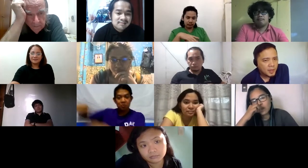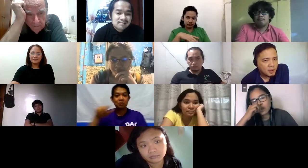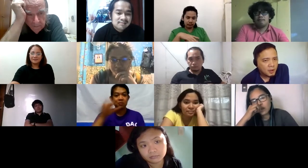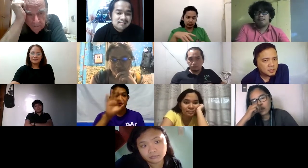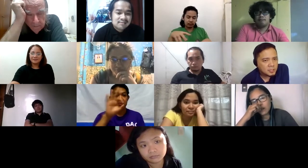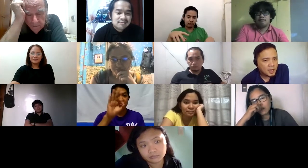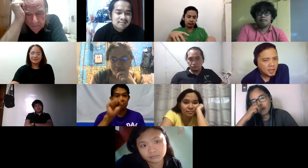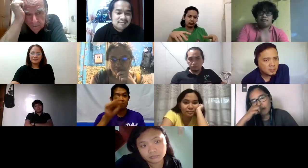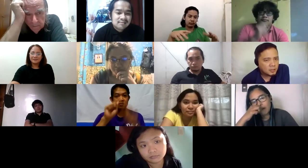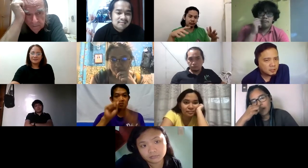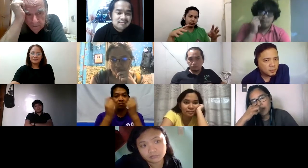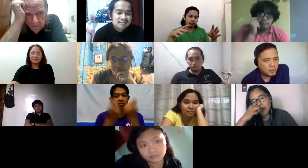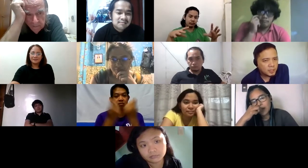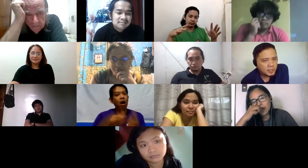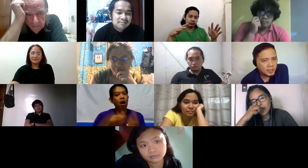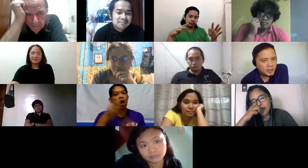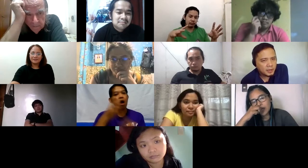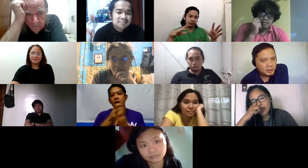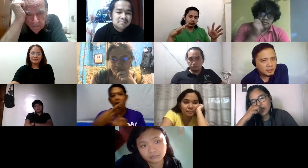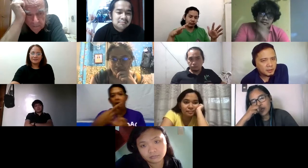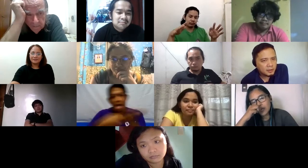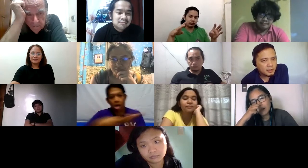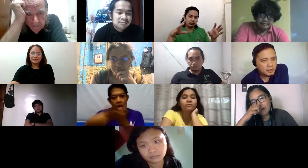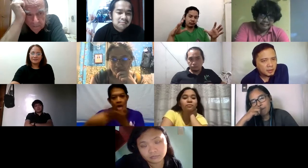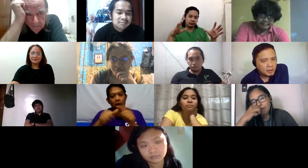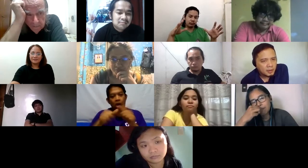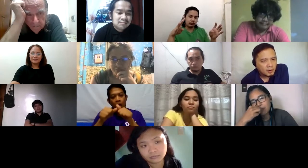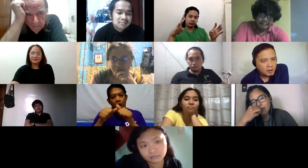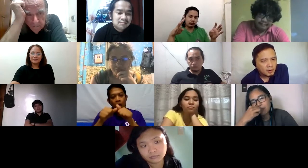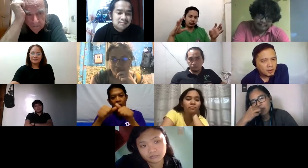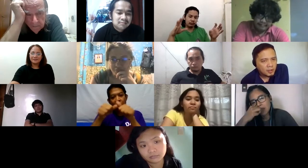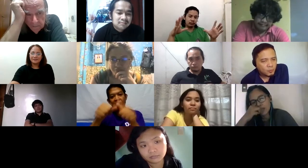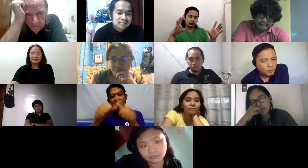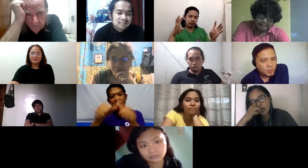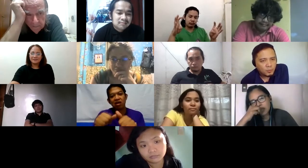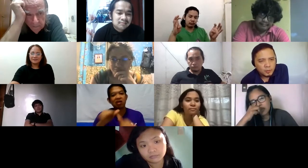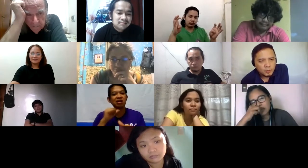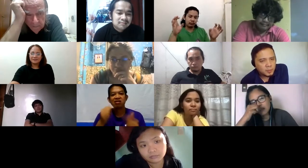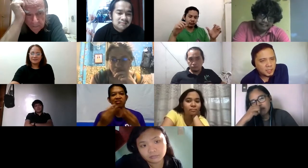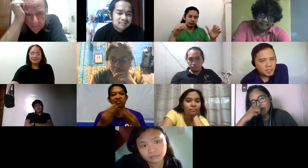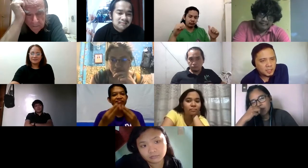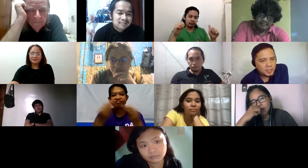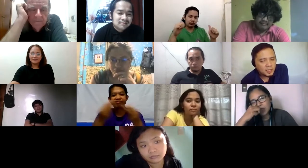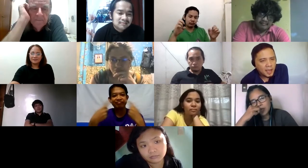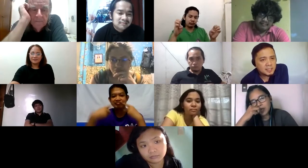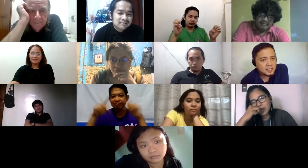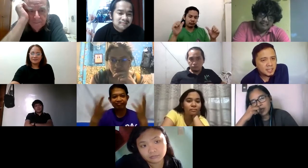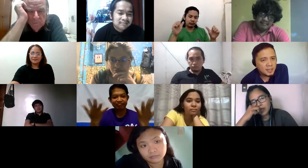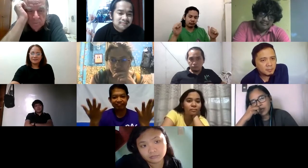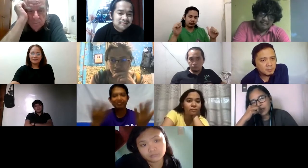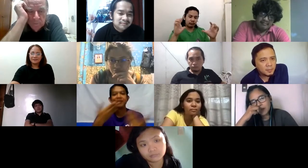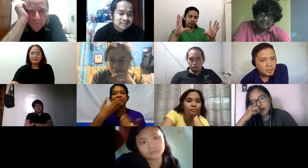Without Dr. Woody there, we would be, as a team,